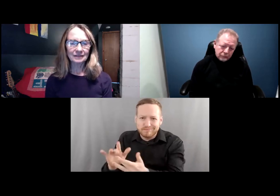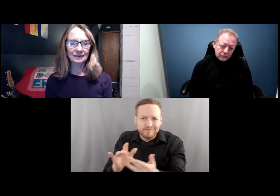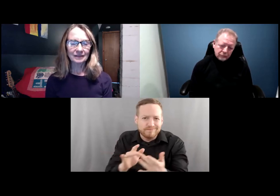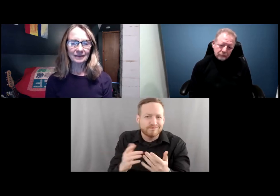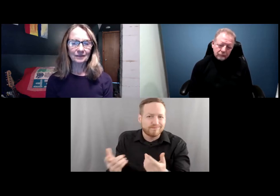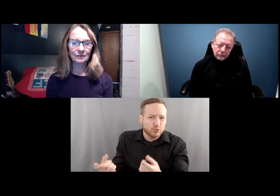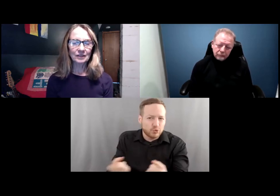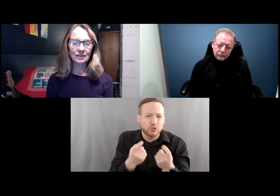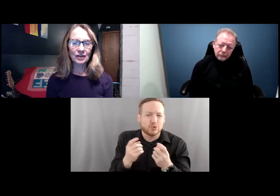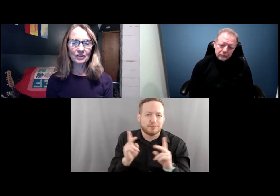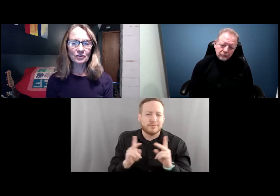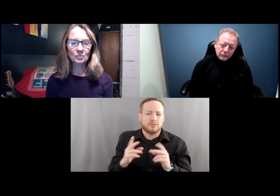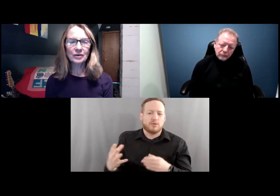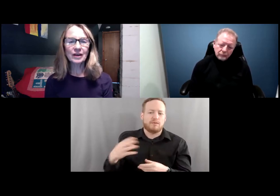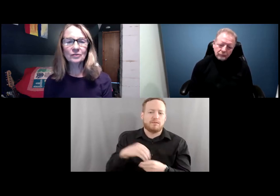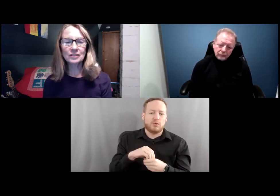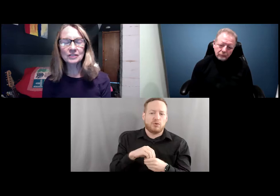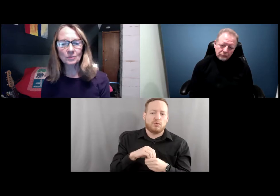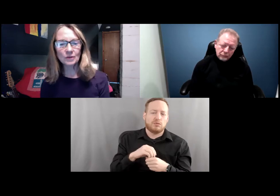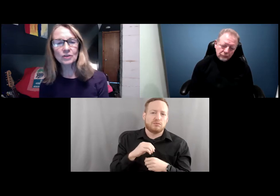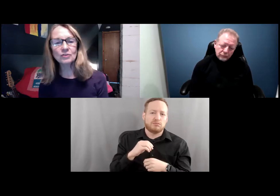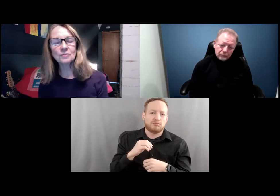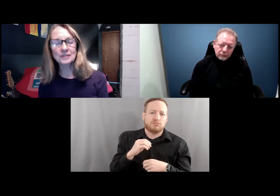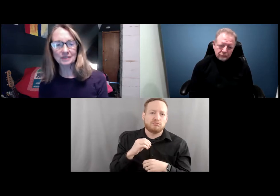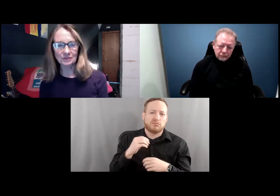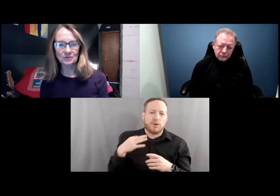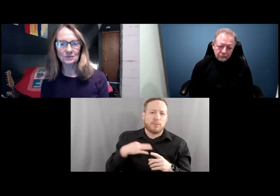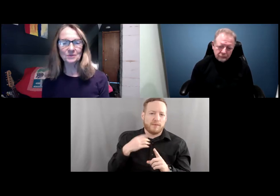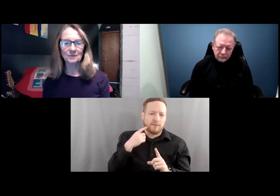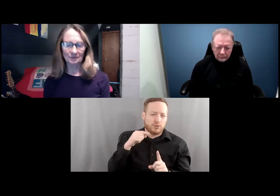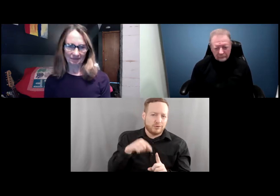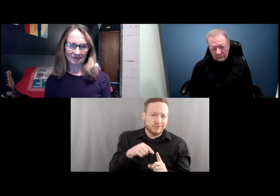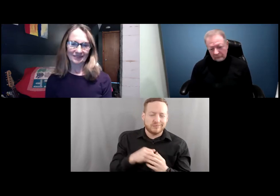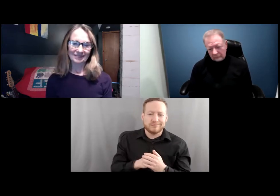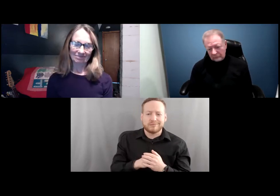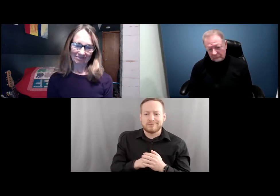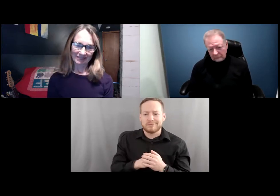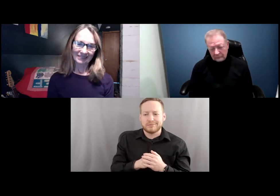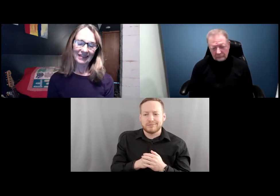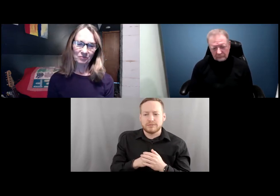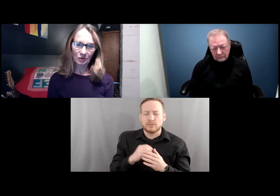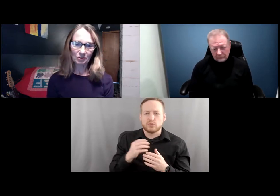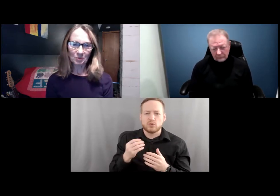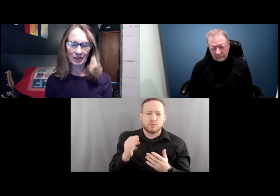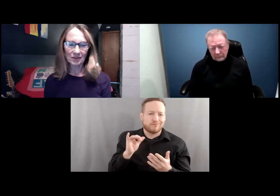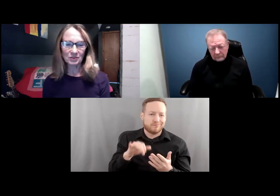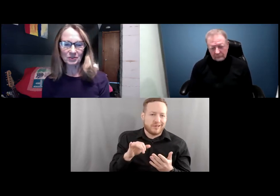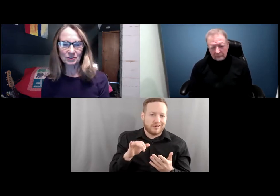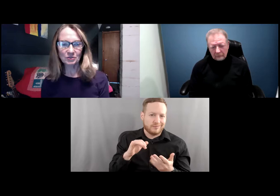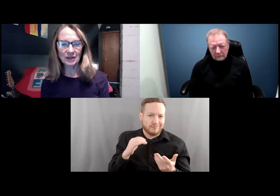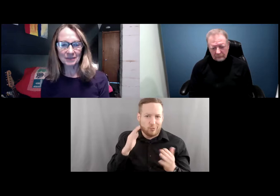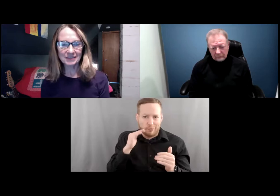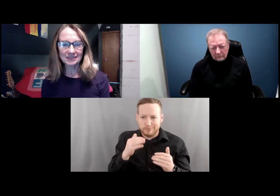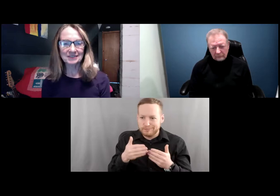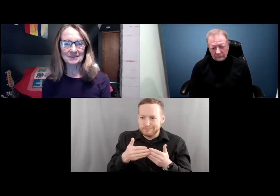And we're going to try to do more outreach and more recruitment to get folks to apply for those